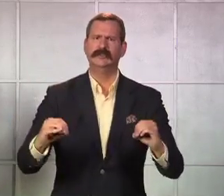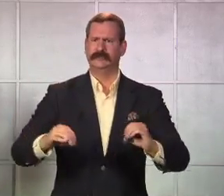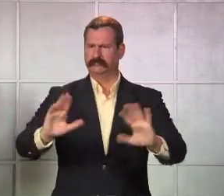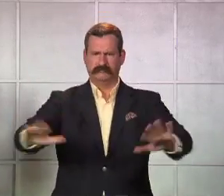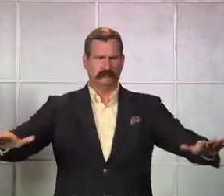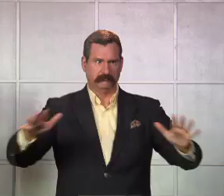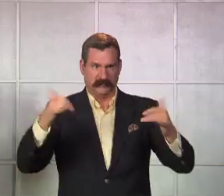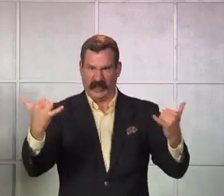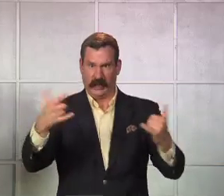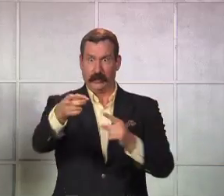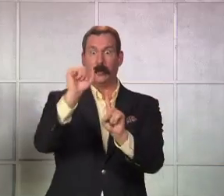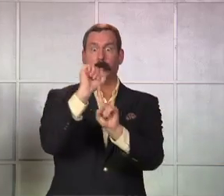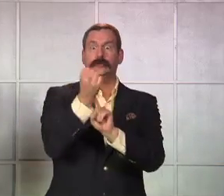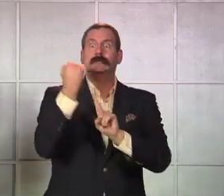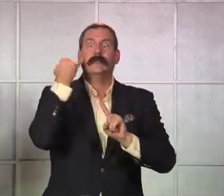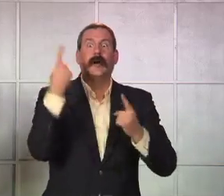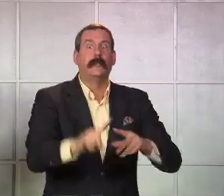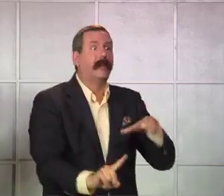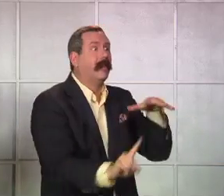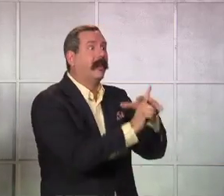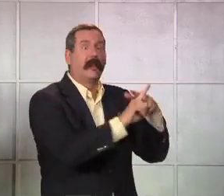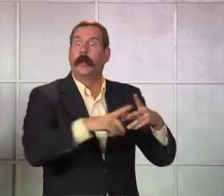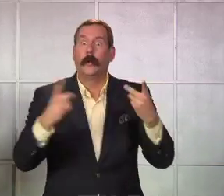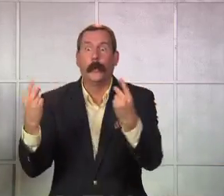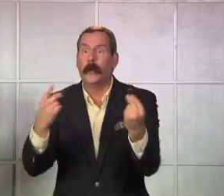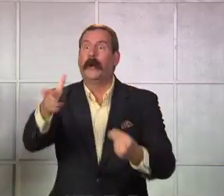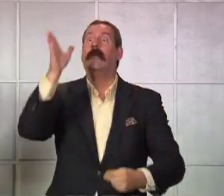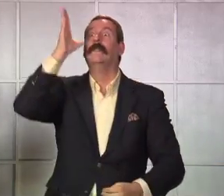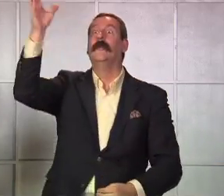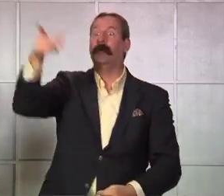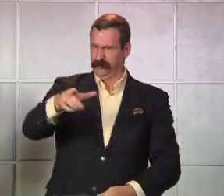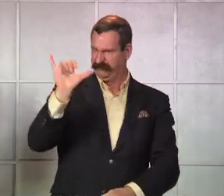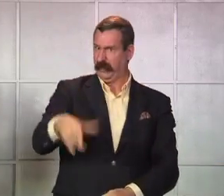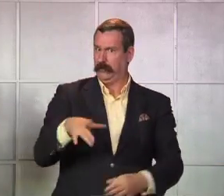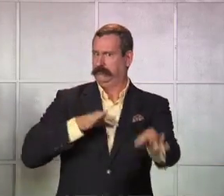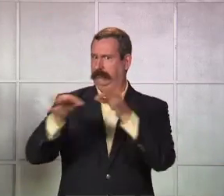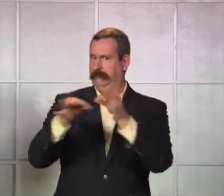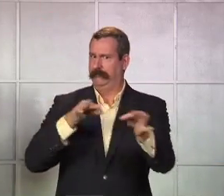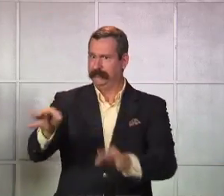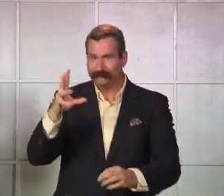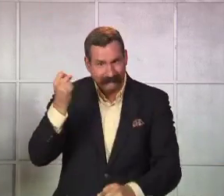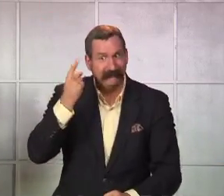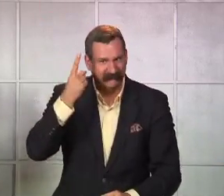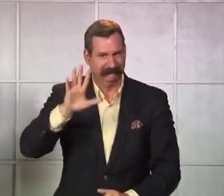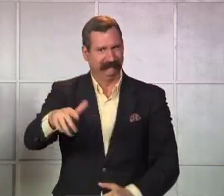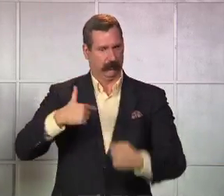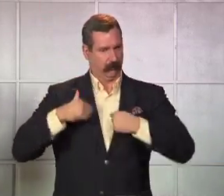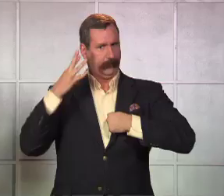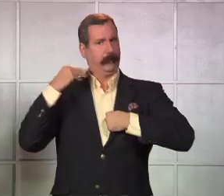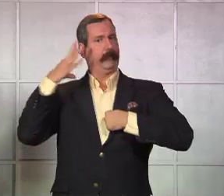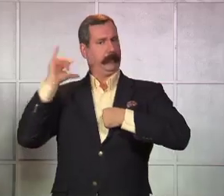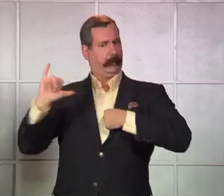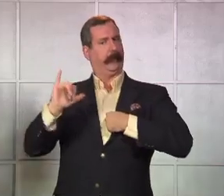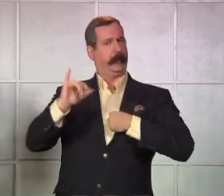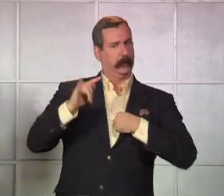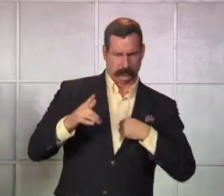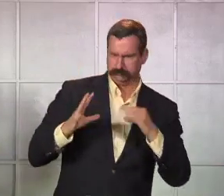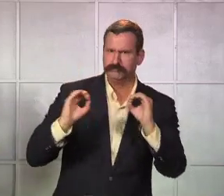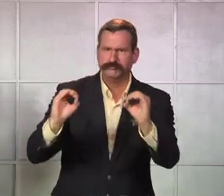skills to train other people how to teach. Then, if a situation occurs sometime in the future, the team will already be experienced.